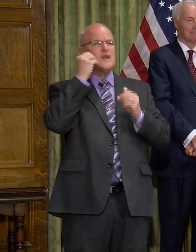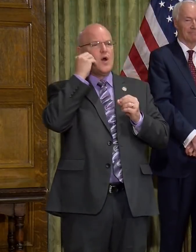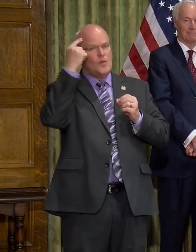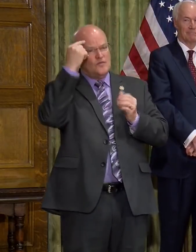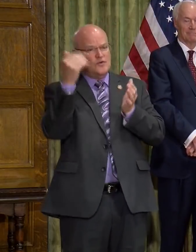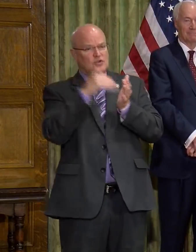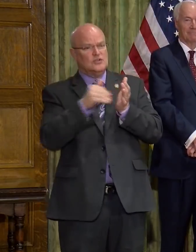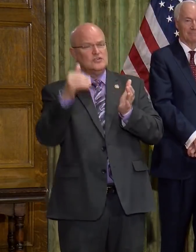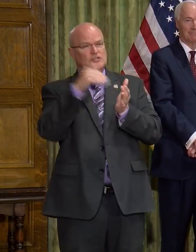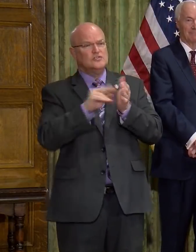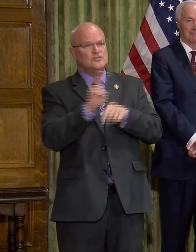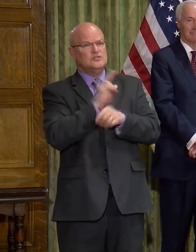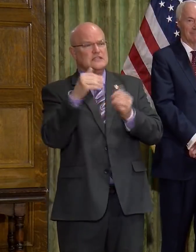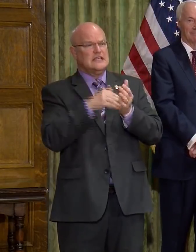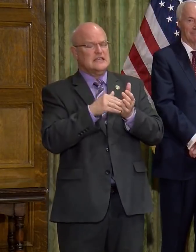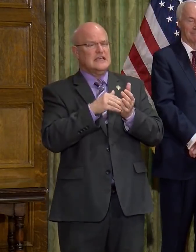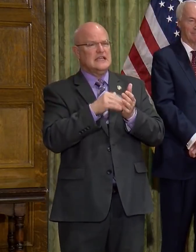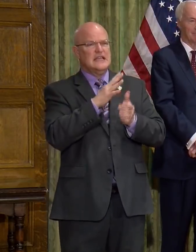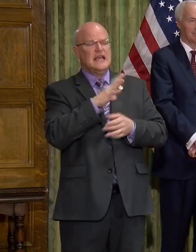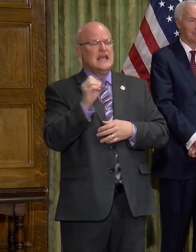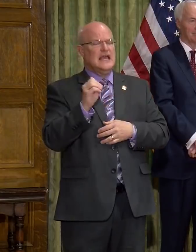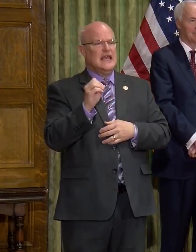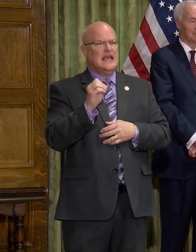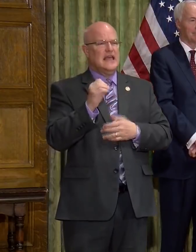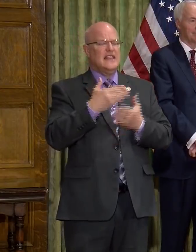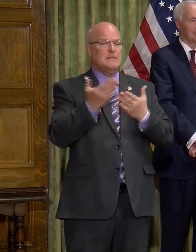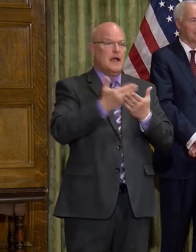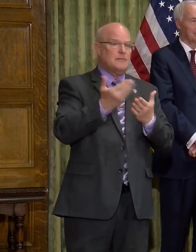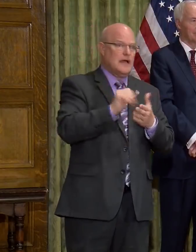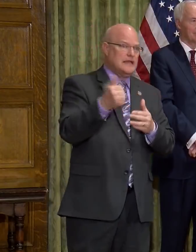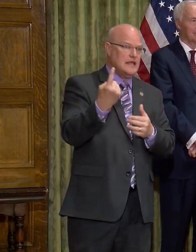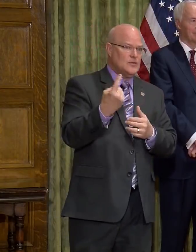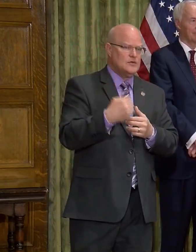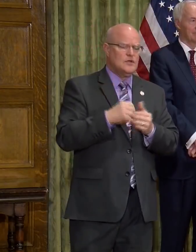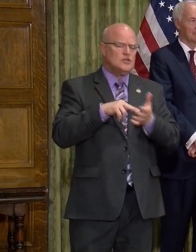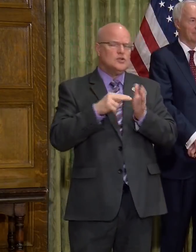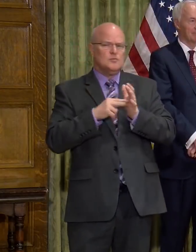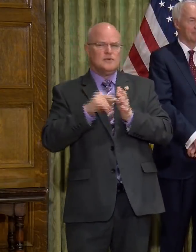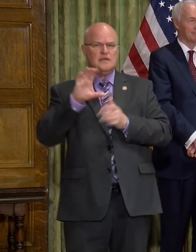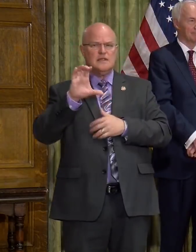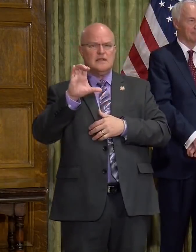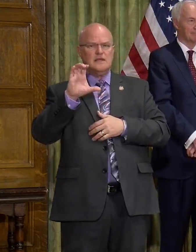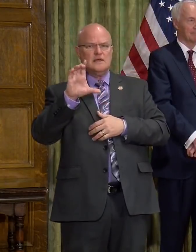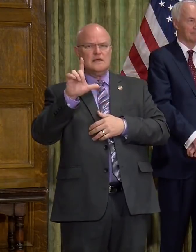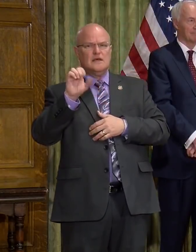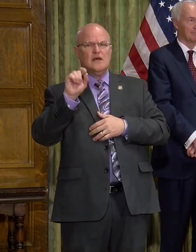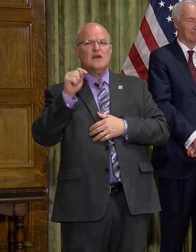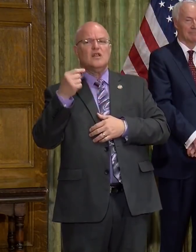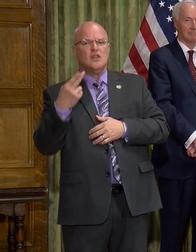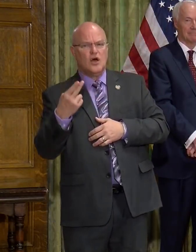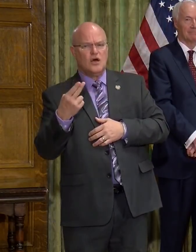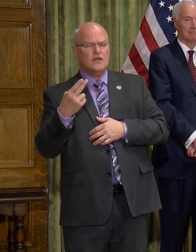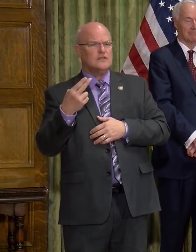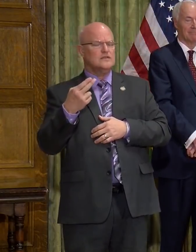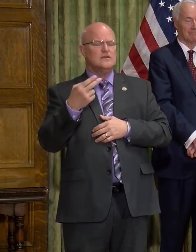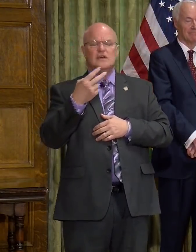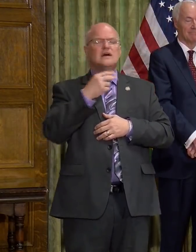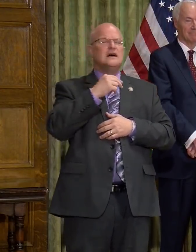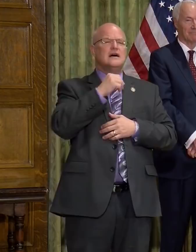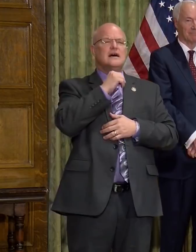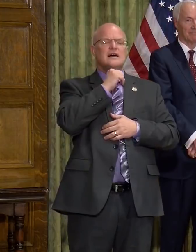rather than buying a new mask each time. Can you address that? Are you talking about cloth masks, or are you talking about? The stuff that you see in the public, not